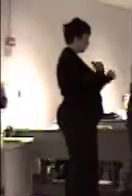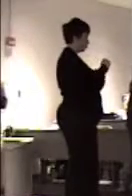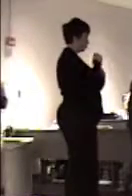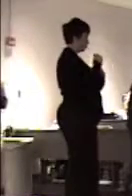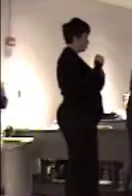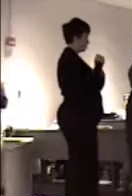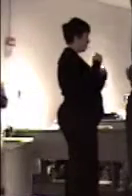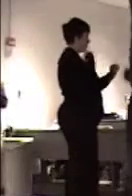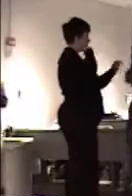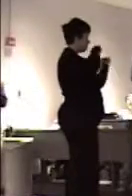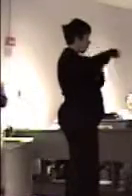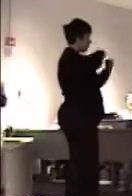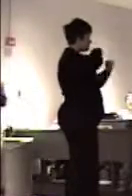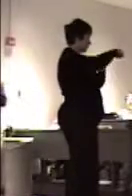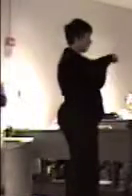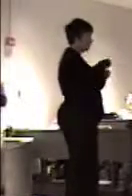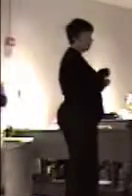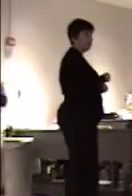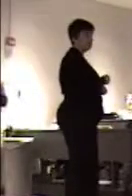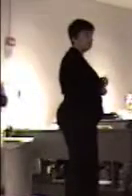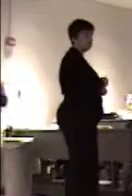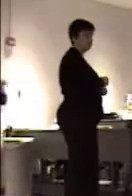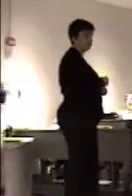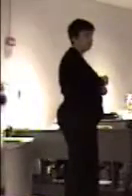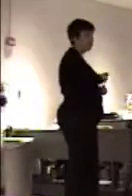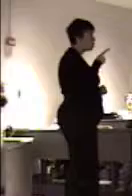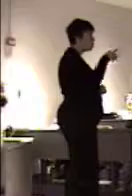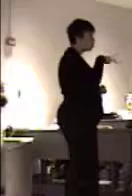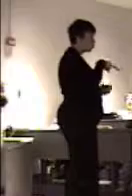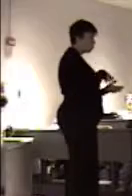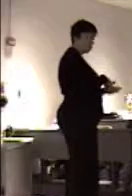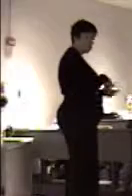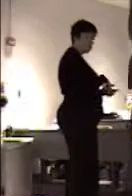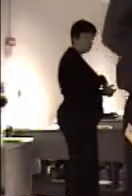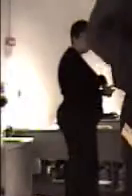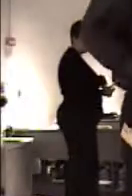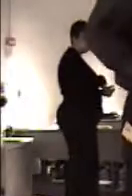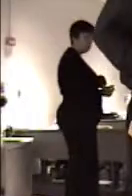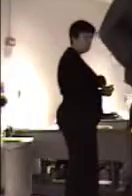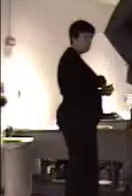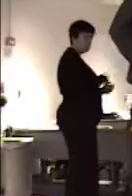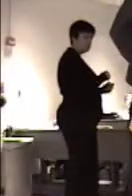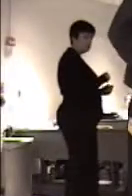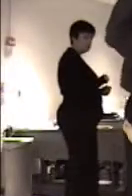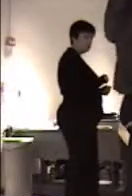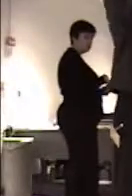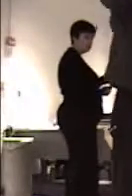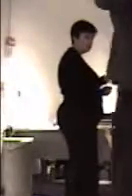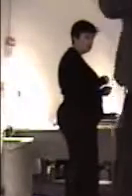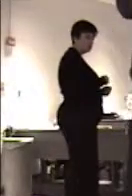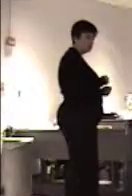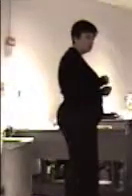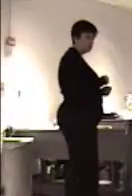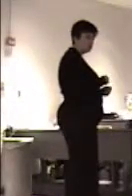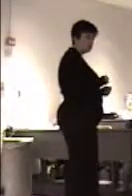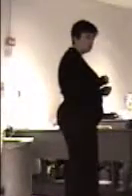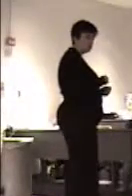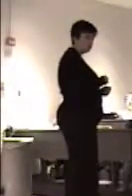boxing. Okay? And you squat, and you put your hands here.